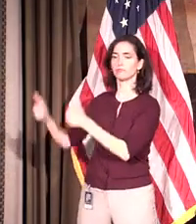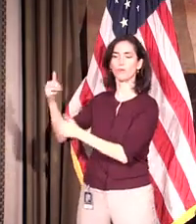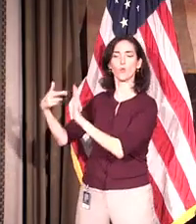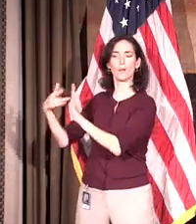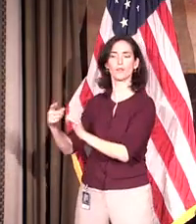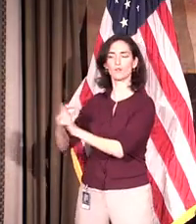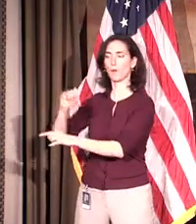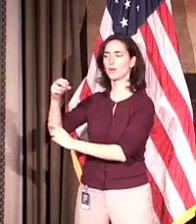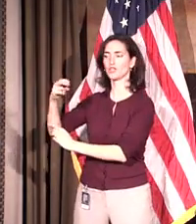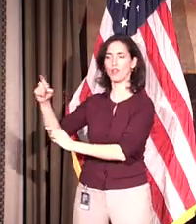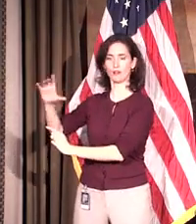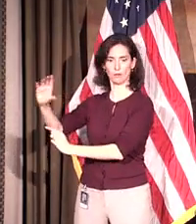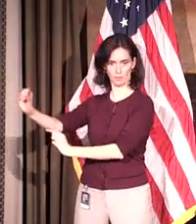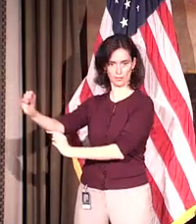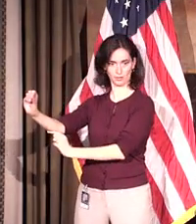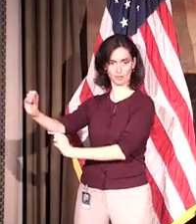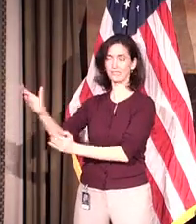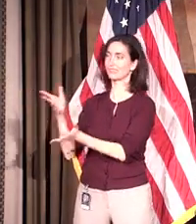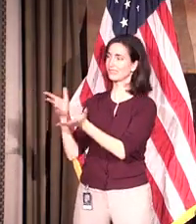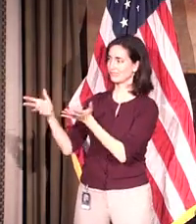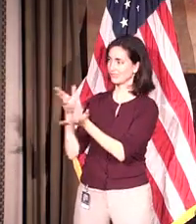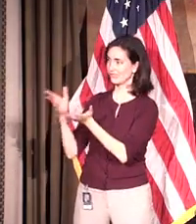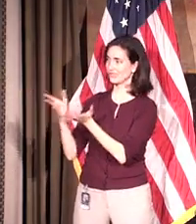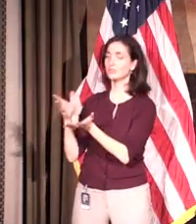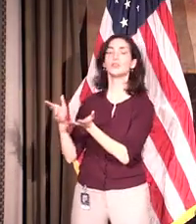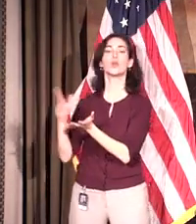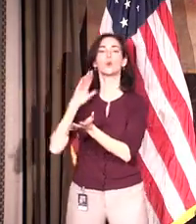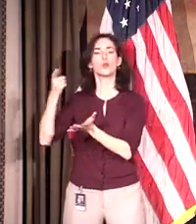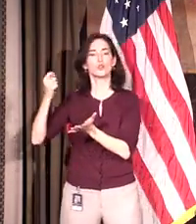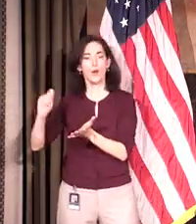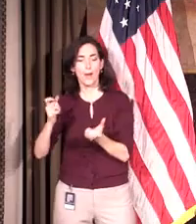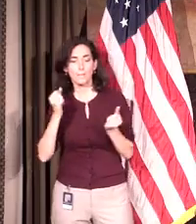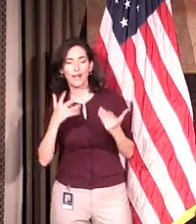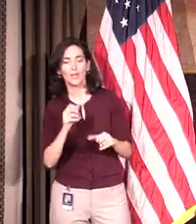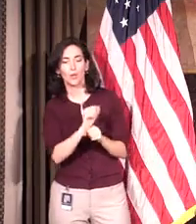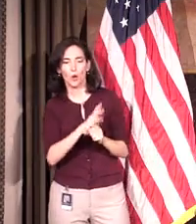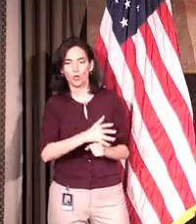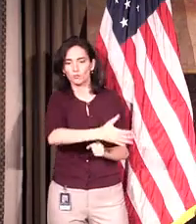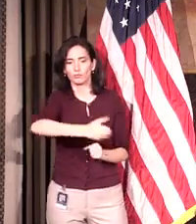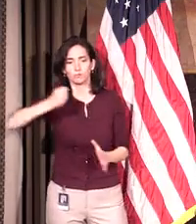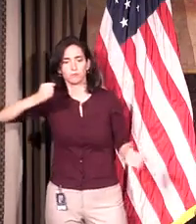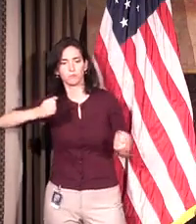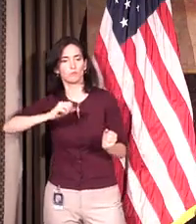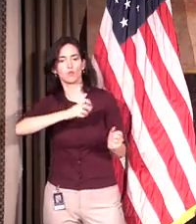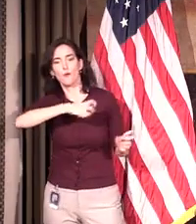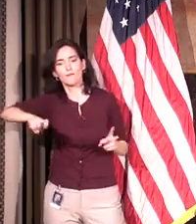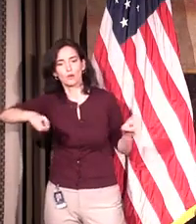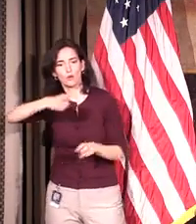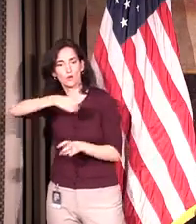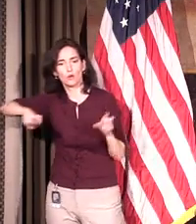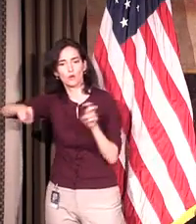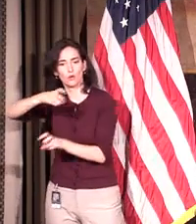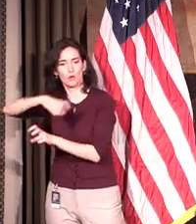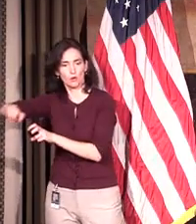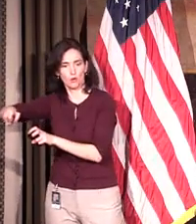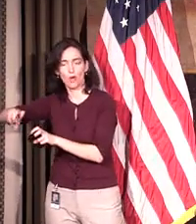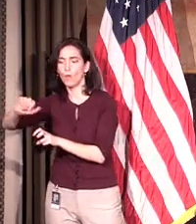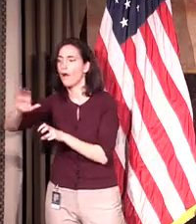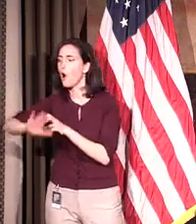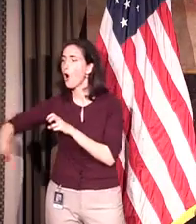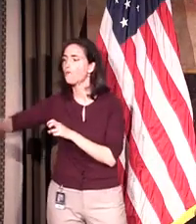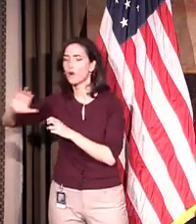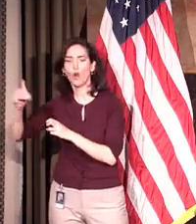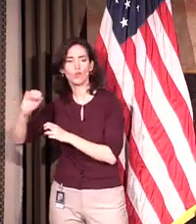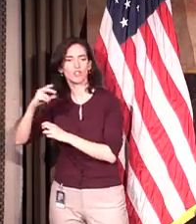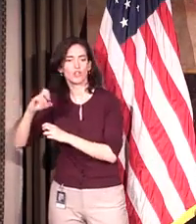yesterday, and they're going to absorb as many workers as they can at other Shell operations across